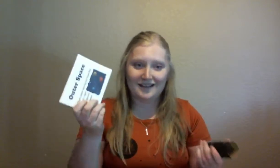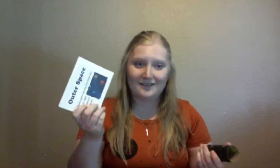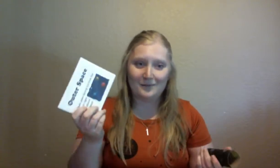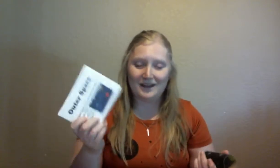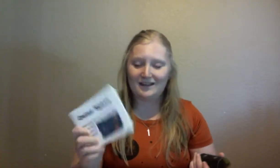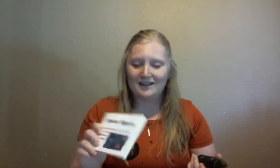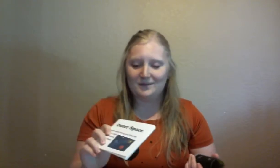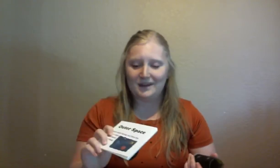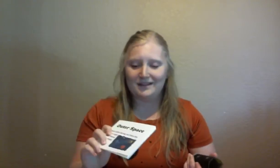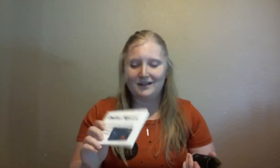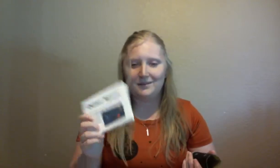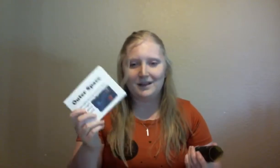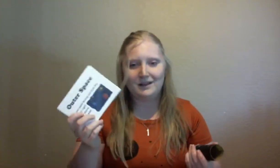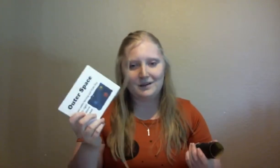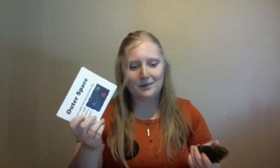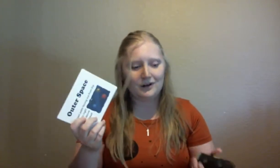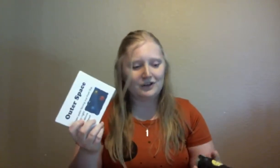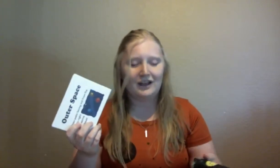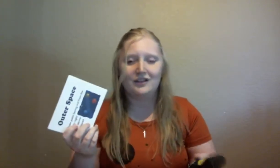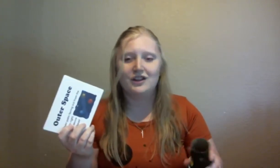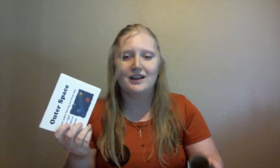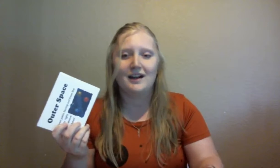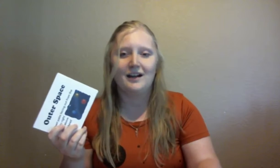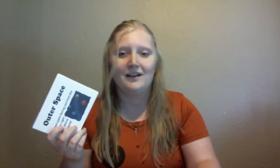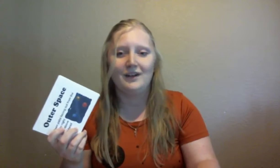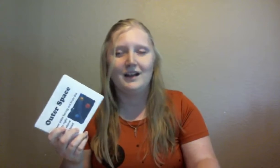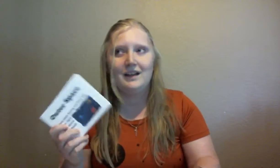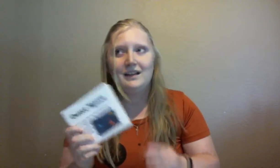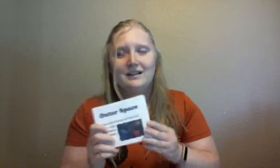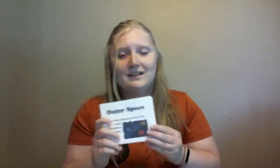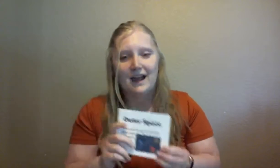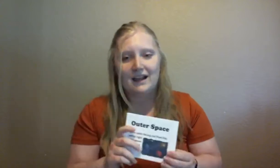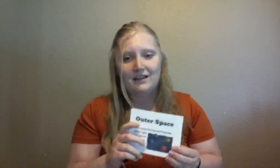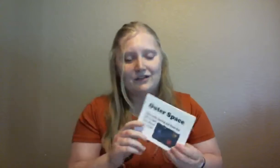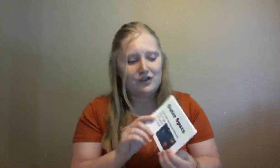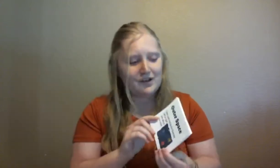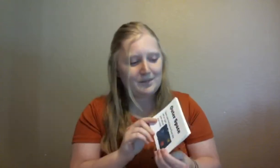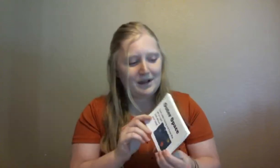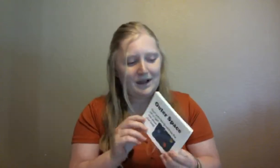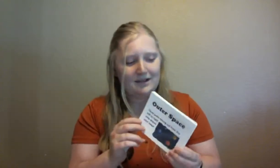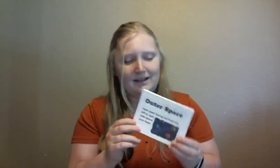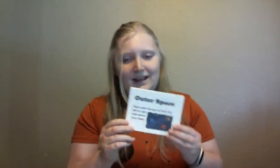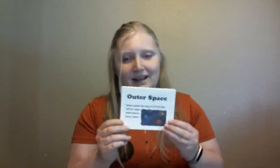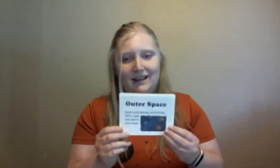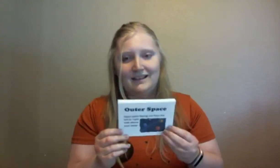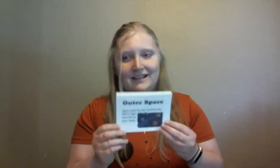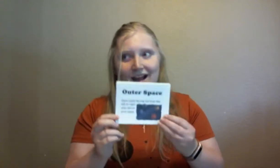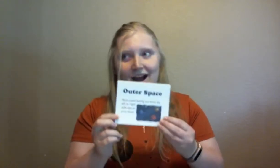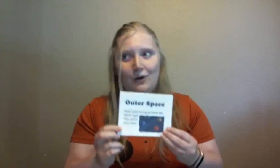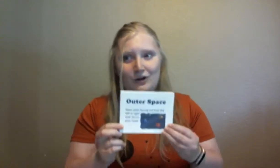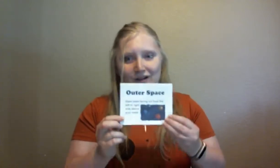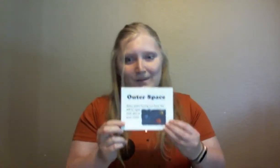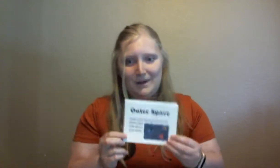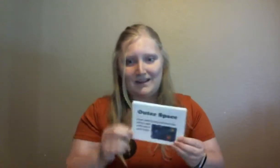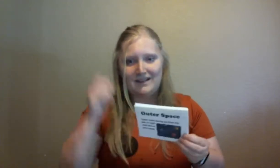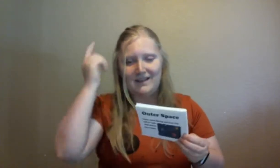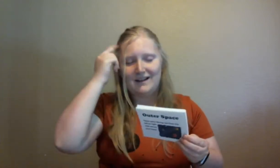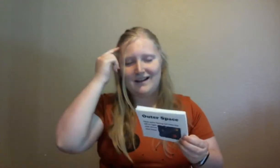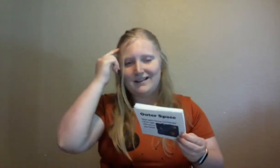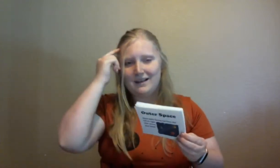this week. This week is going to be a little more challenging of signs just because it is outer space and the concepts